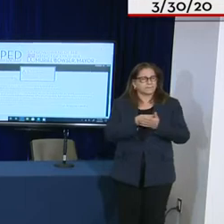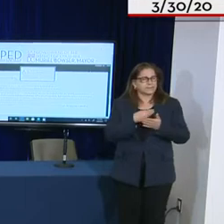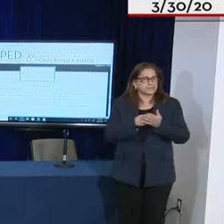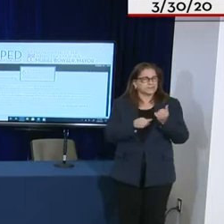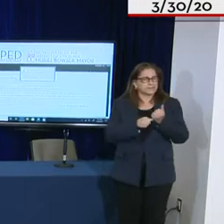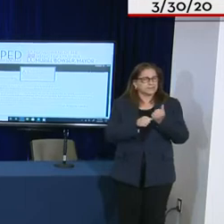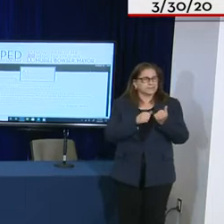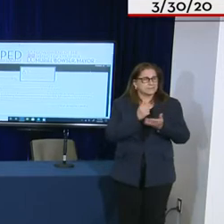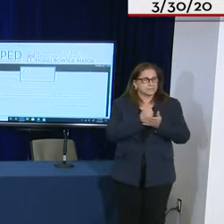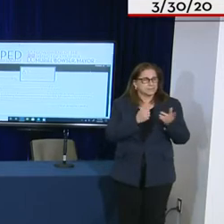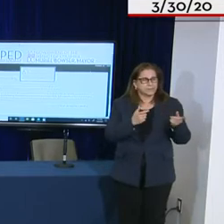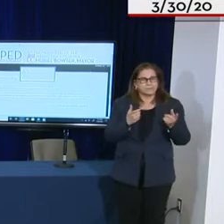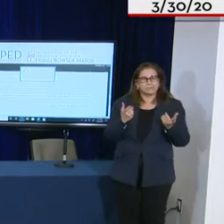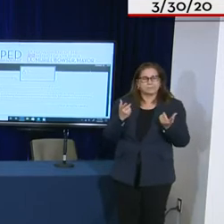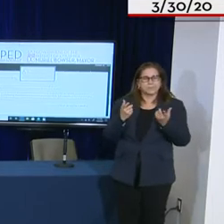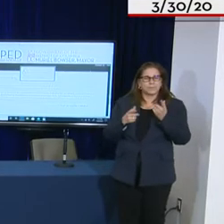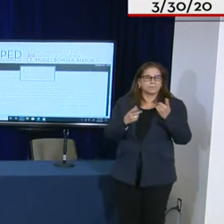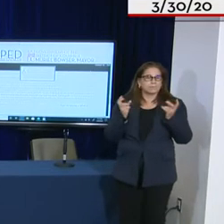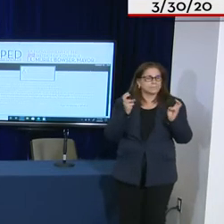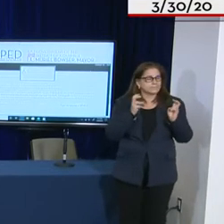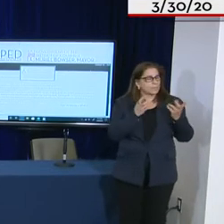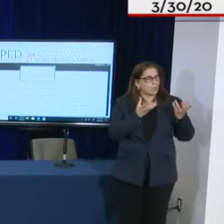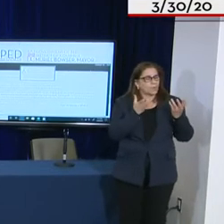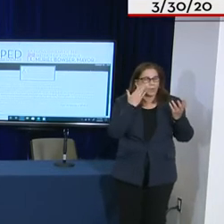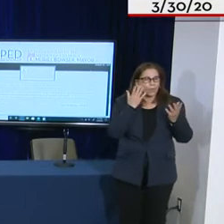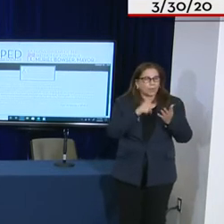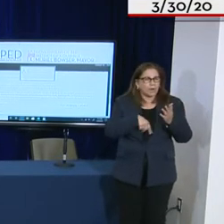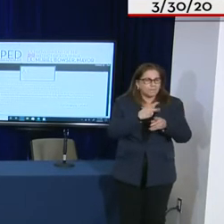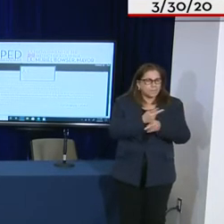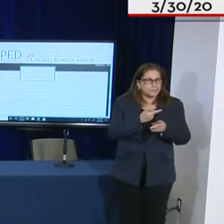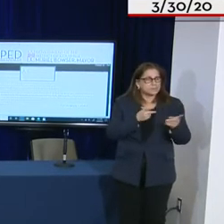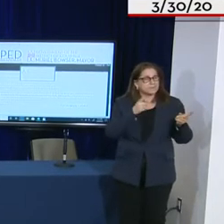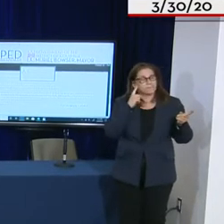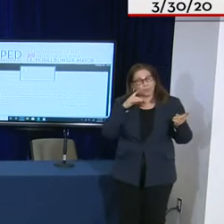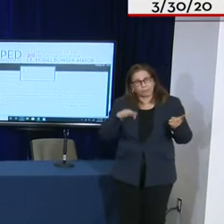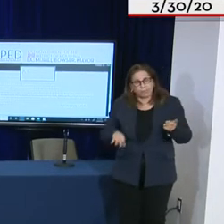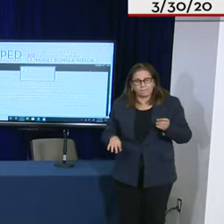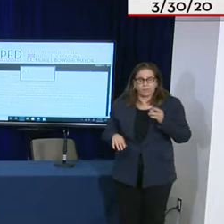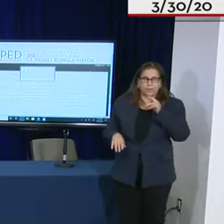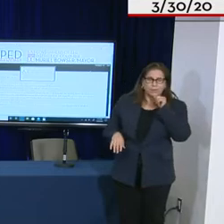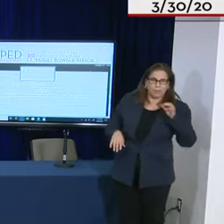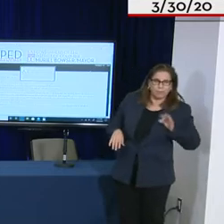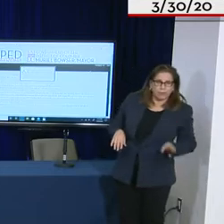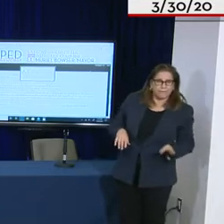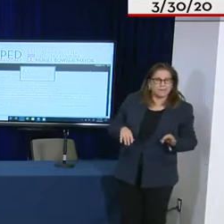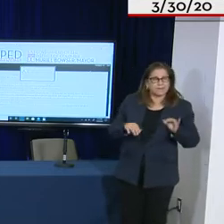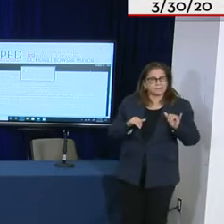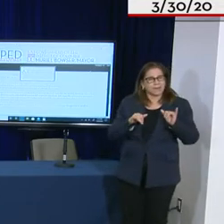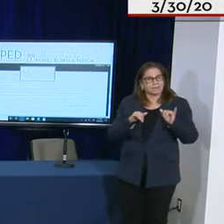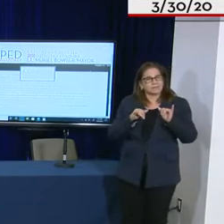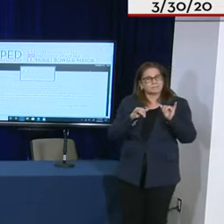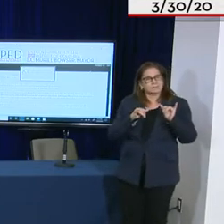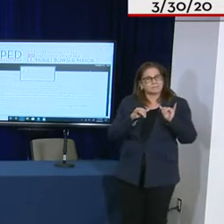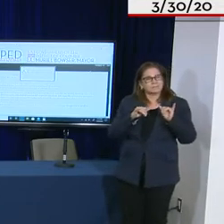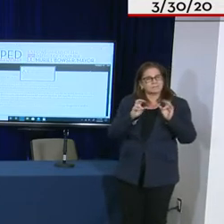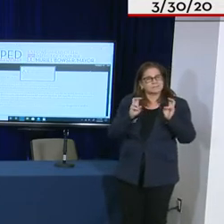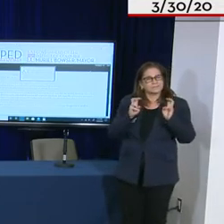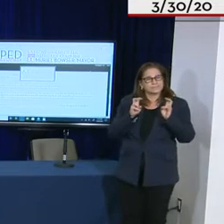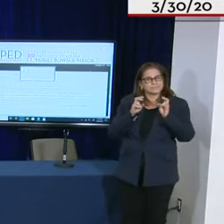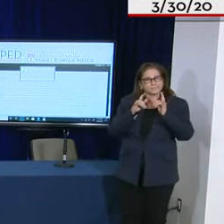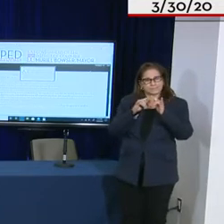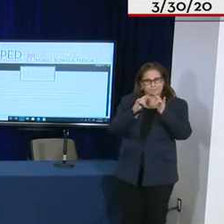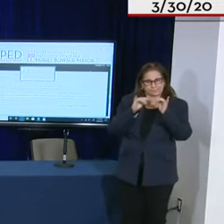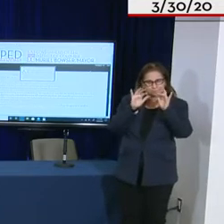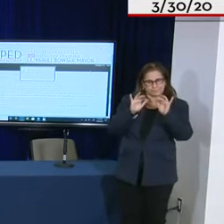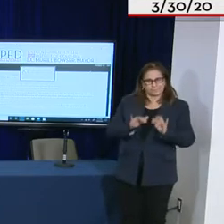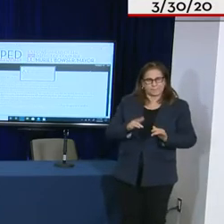whether nonprofit or for-profit entities, it's really looking largely at the dollars and cents of the applications,